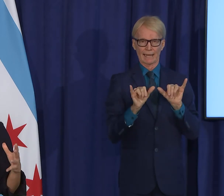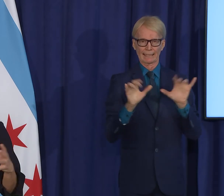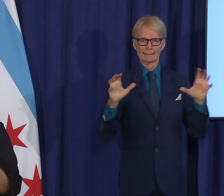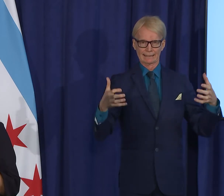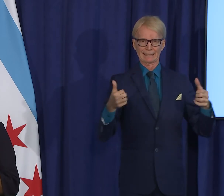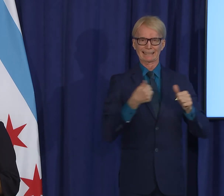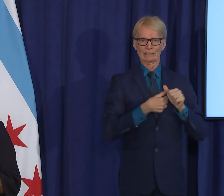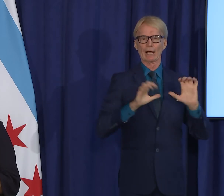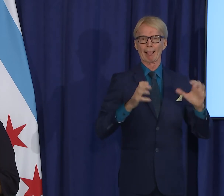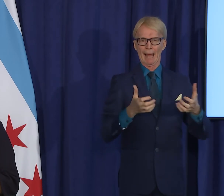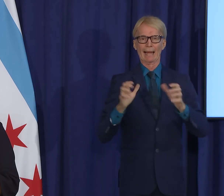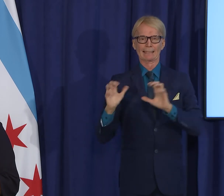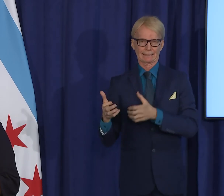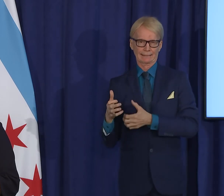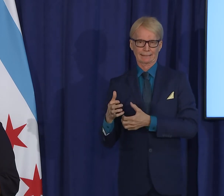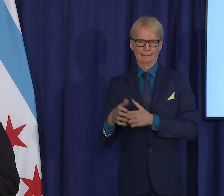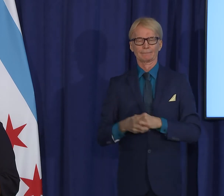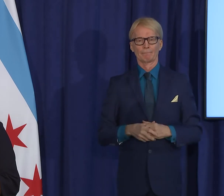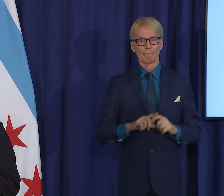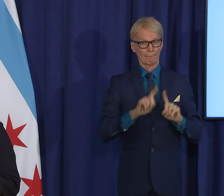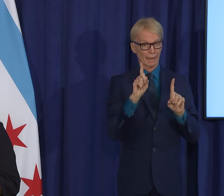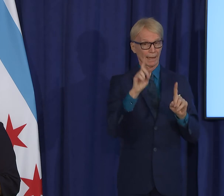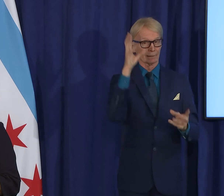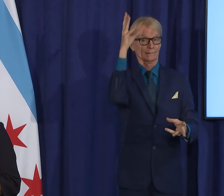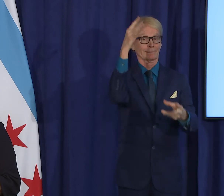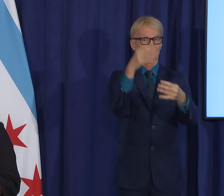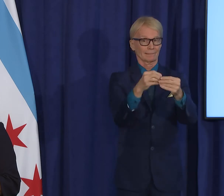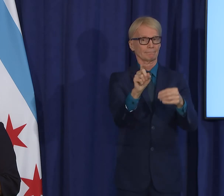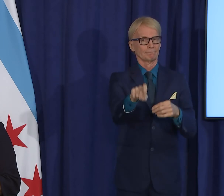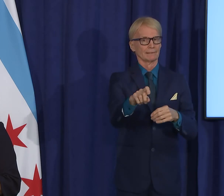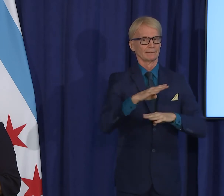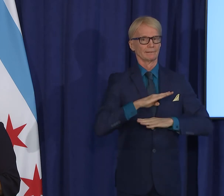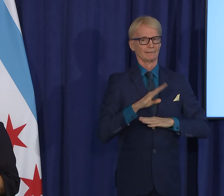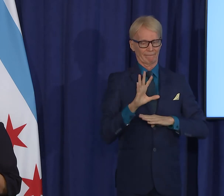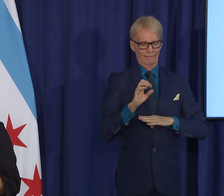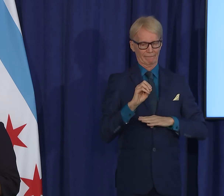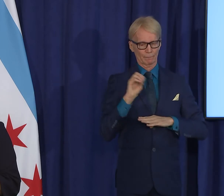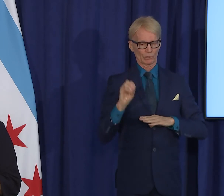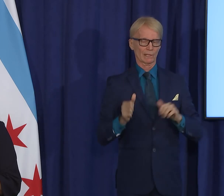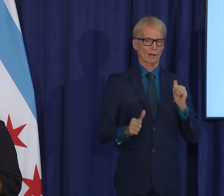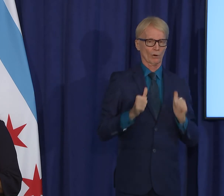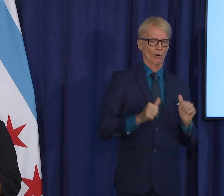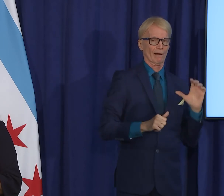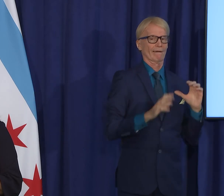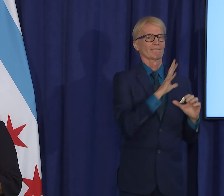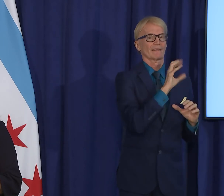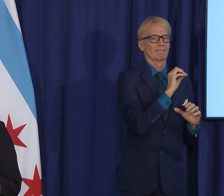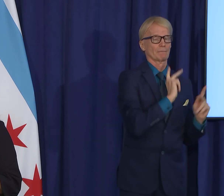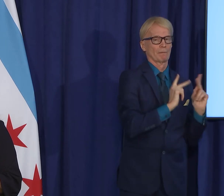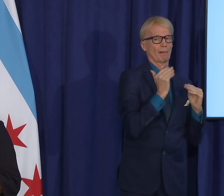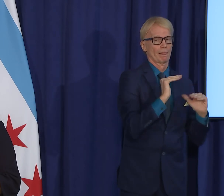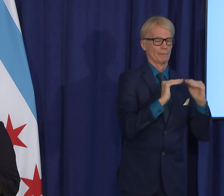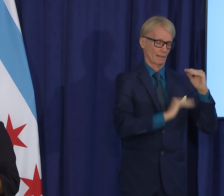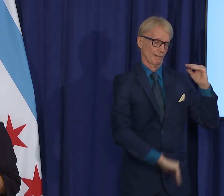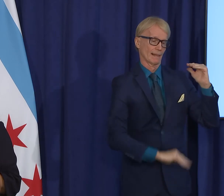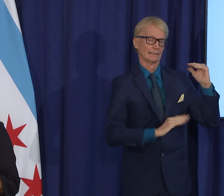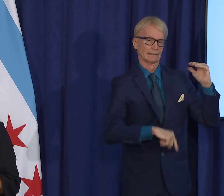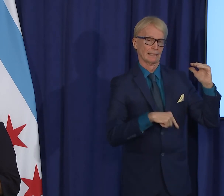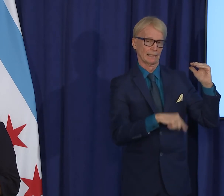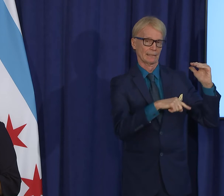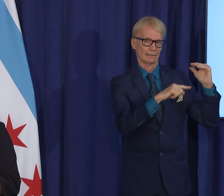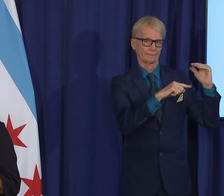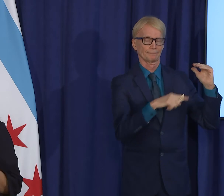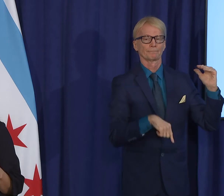the establishment totality must meet the 50% or 50 people, whichever is less, including paying